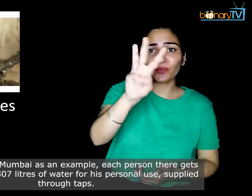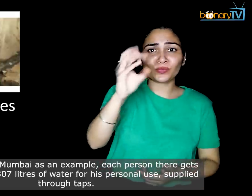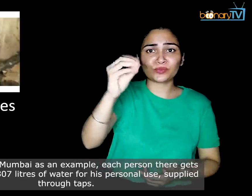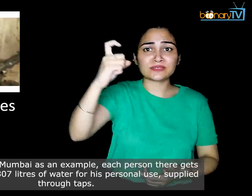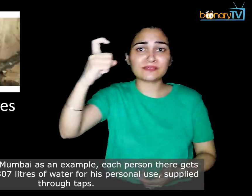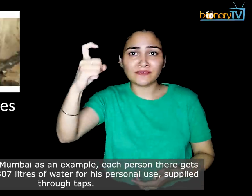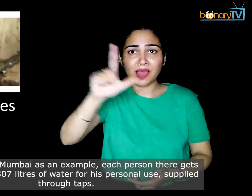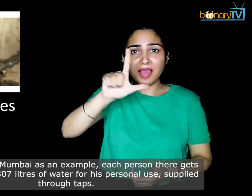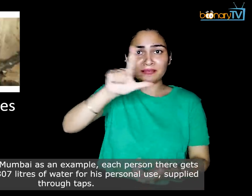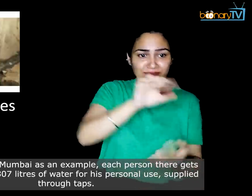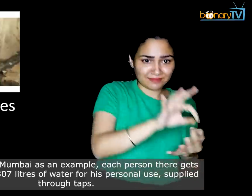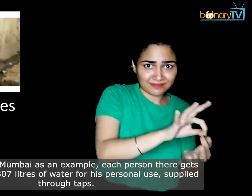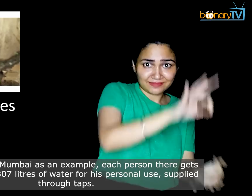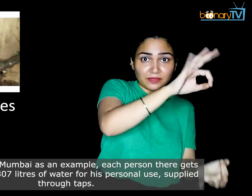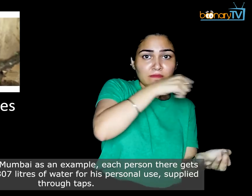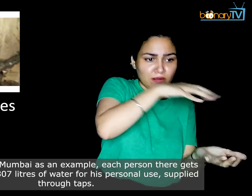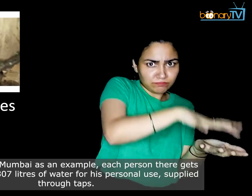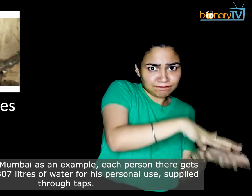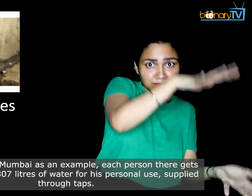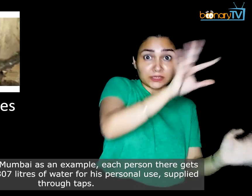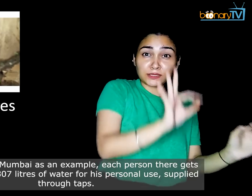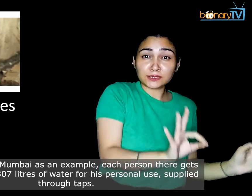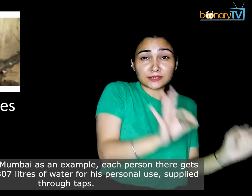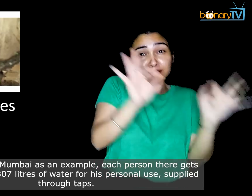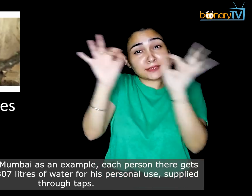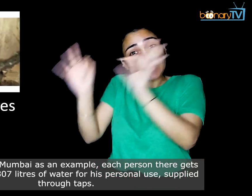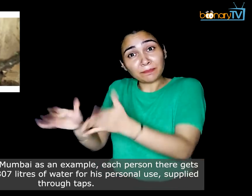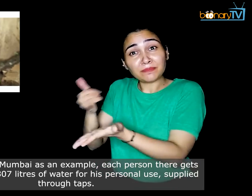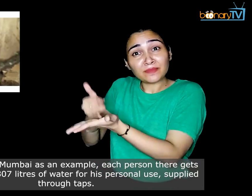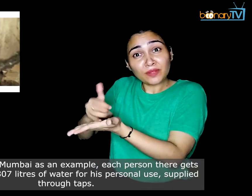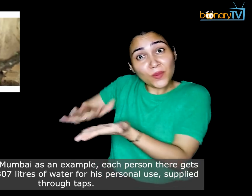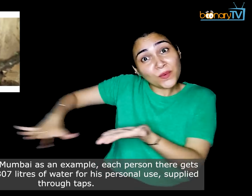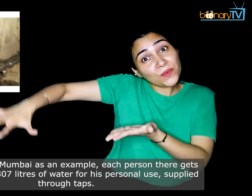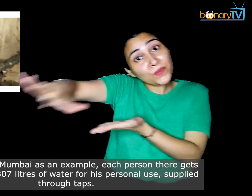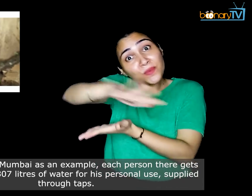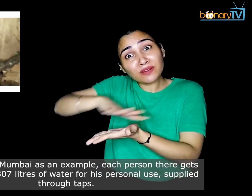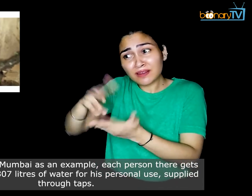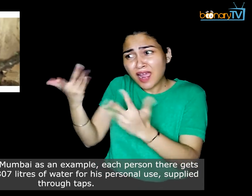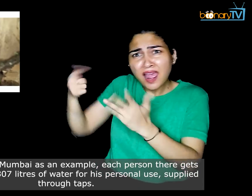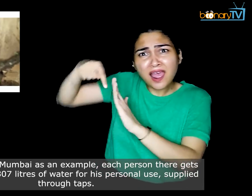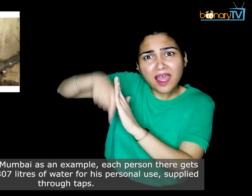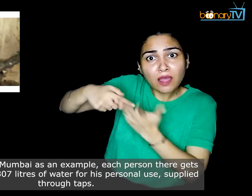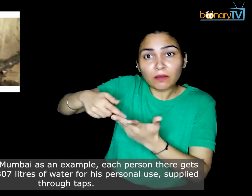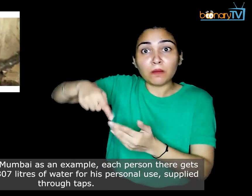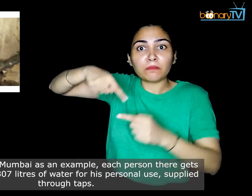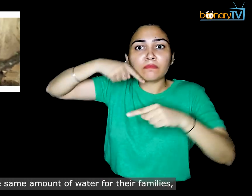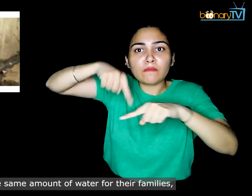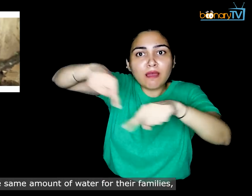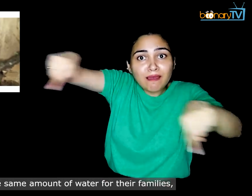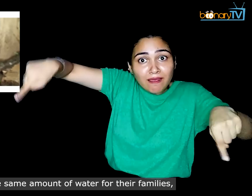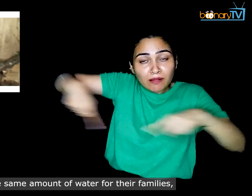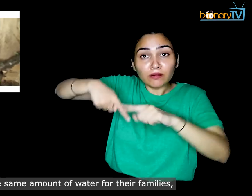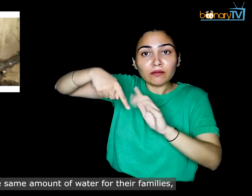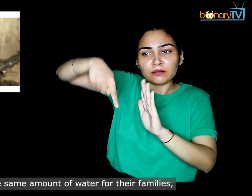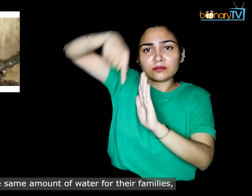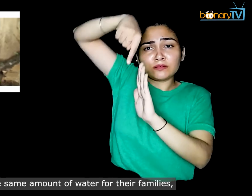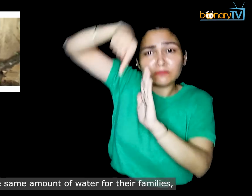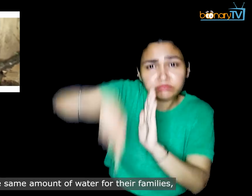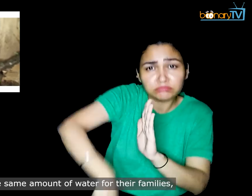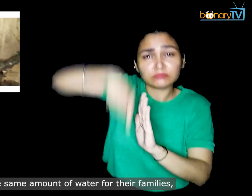100 to 307 liters of water for his personal use supplied through taps. To get the same amount of water for